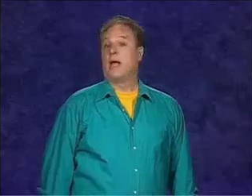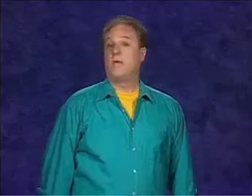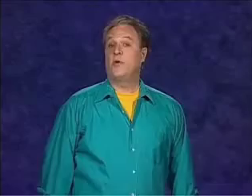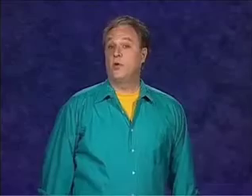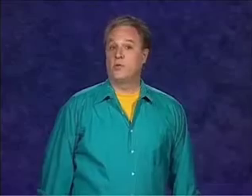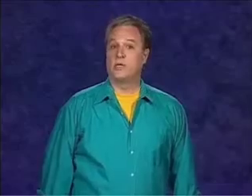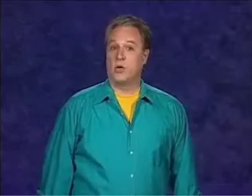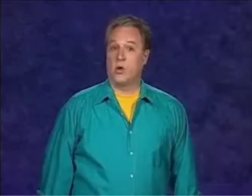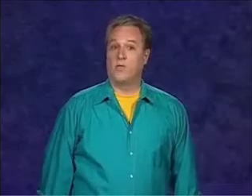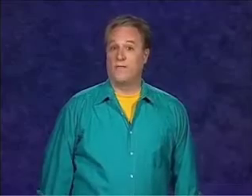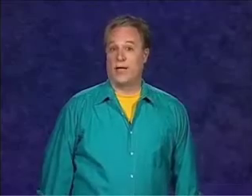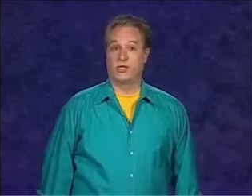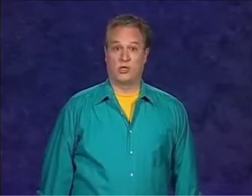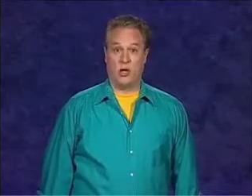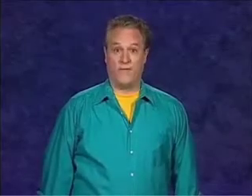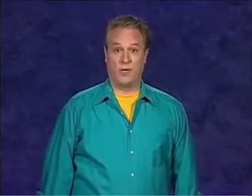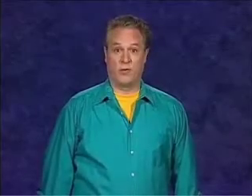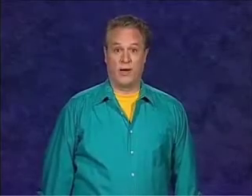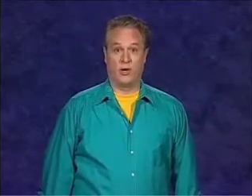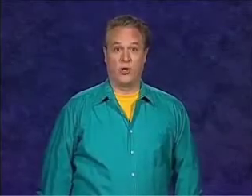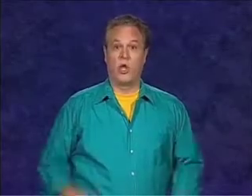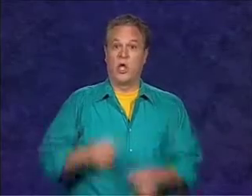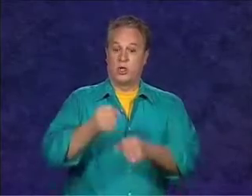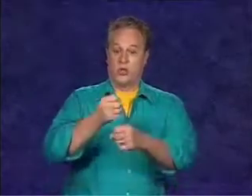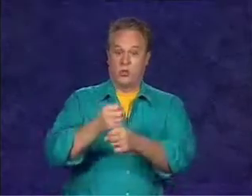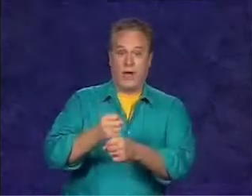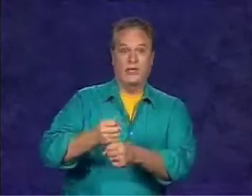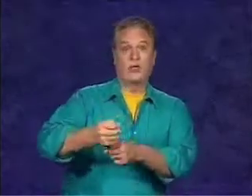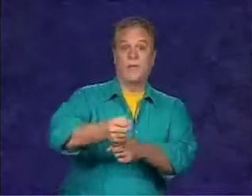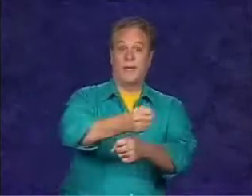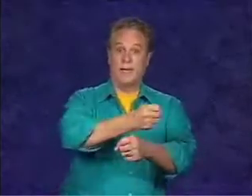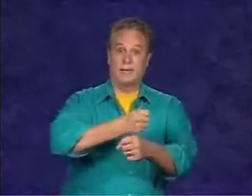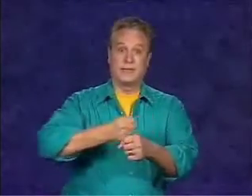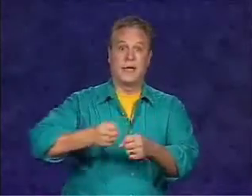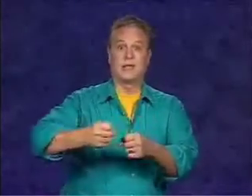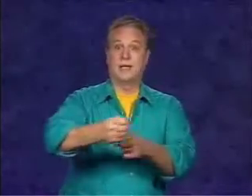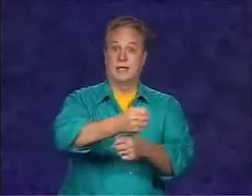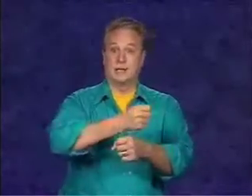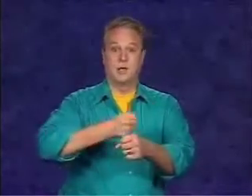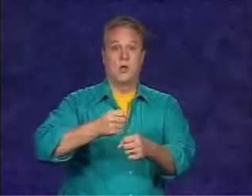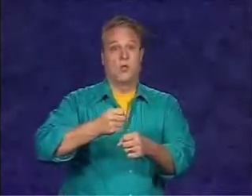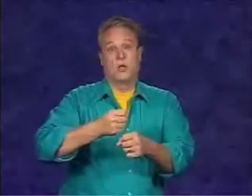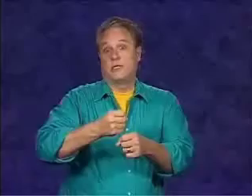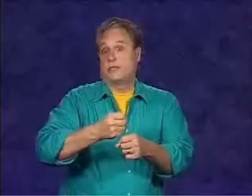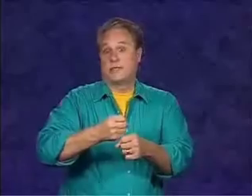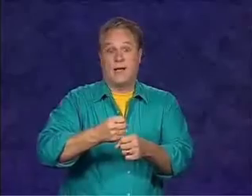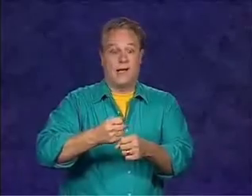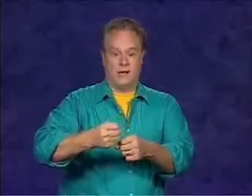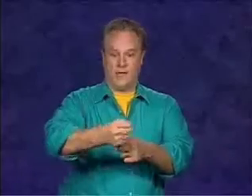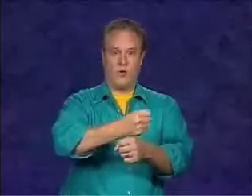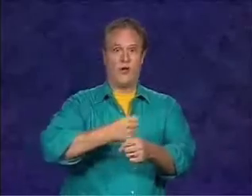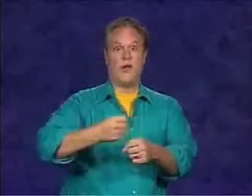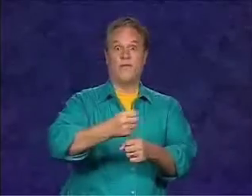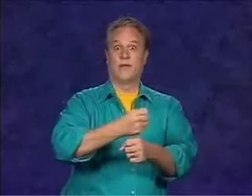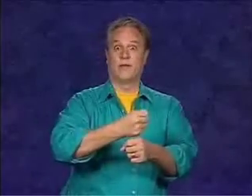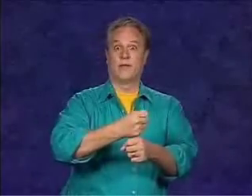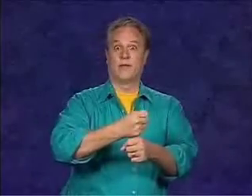If you use an old-fashioned coffee grinder, you'll grind your beans like this, which is a sign for coffee.